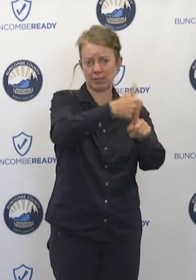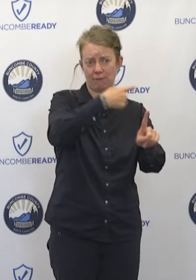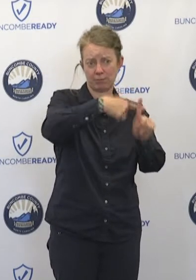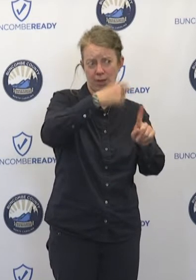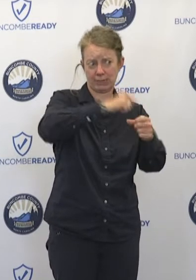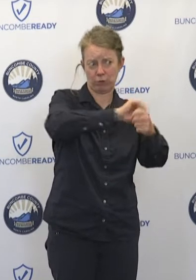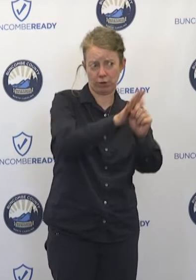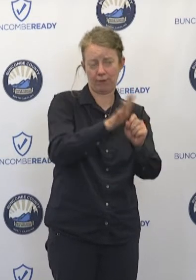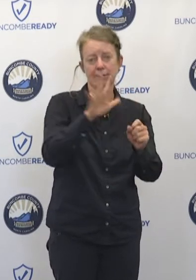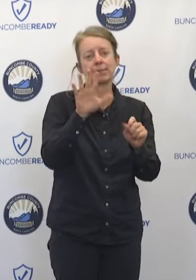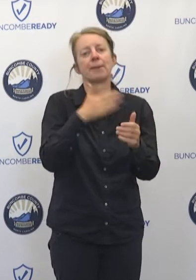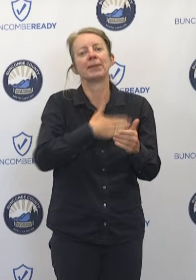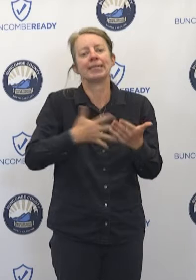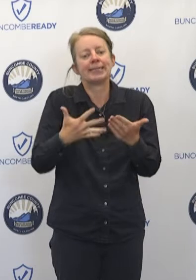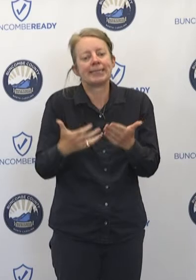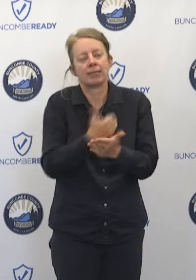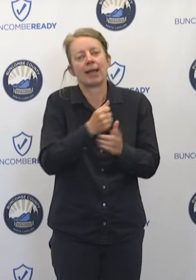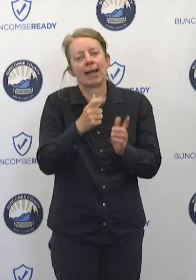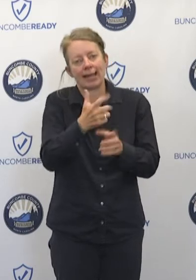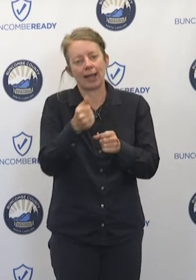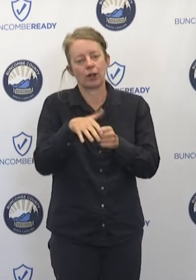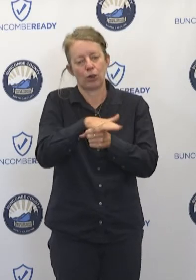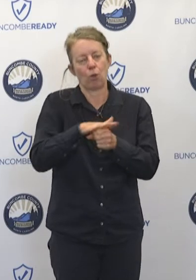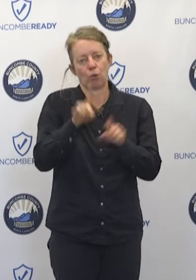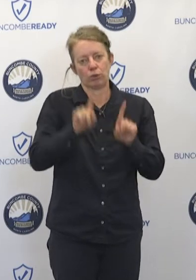community testing services.